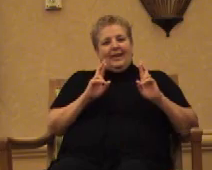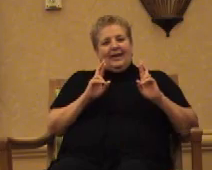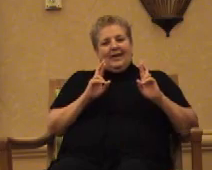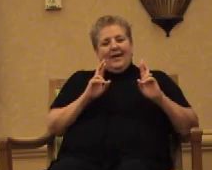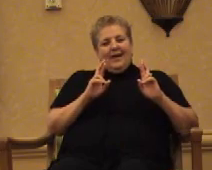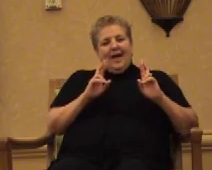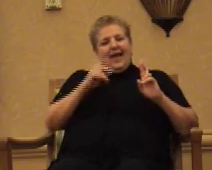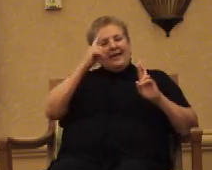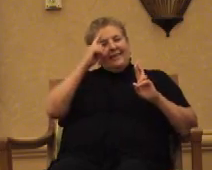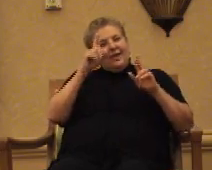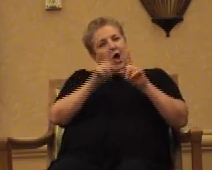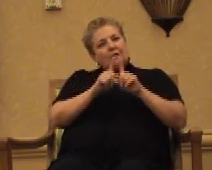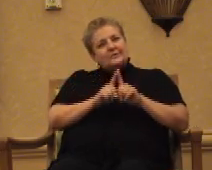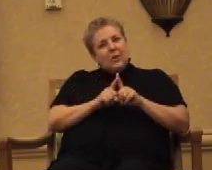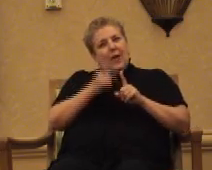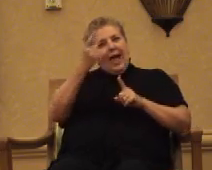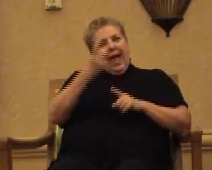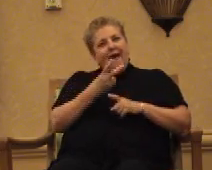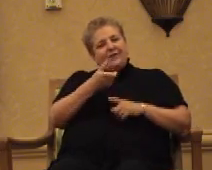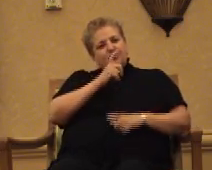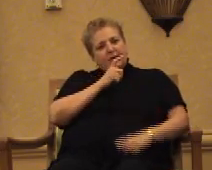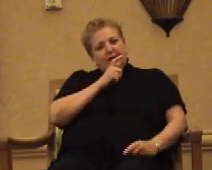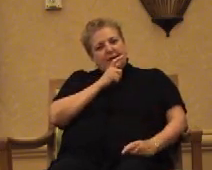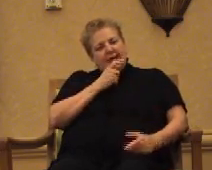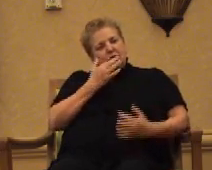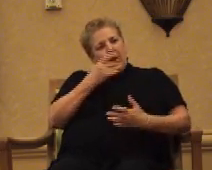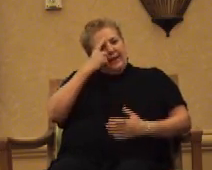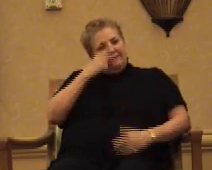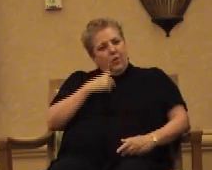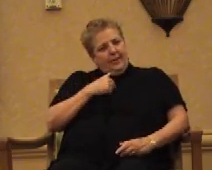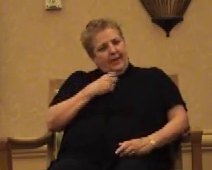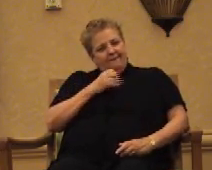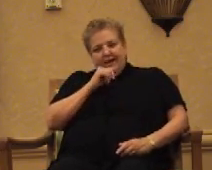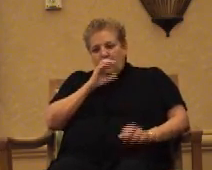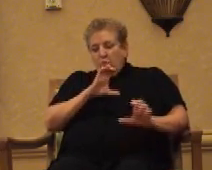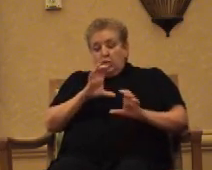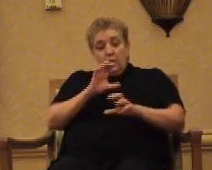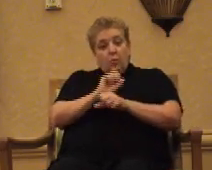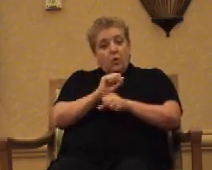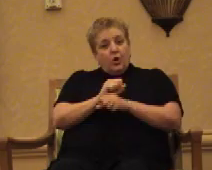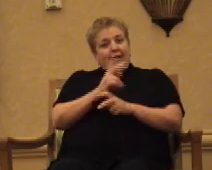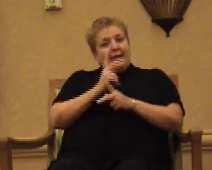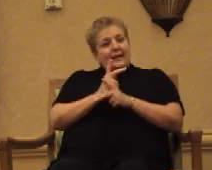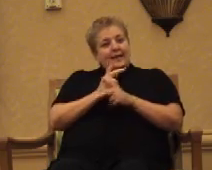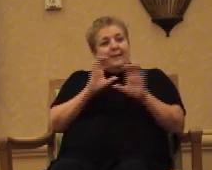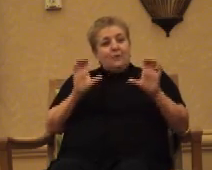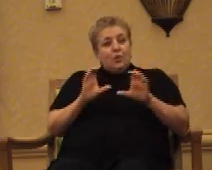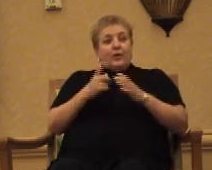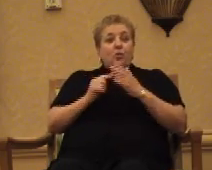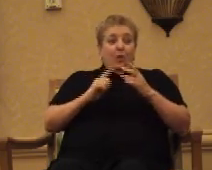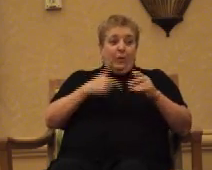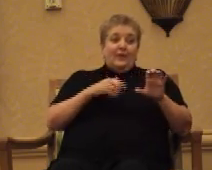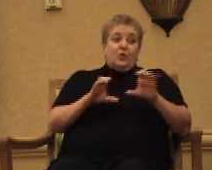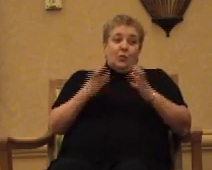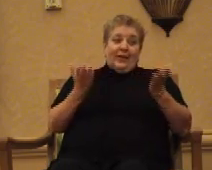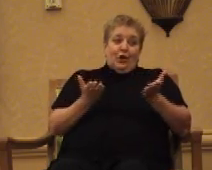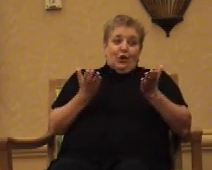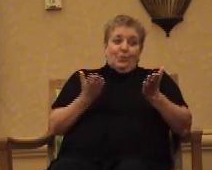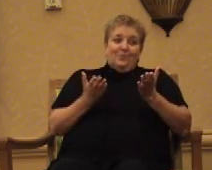also the half a drink, it's waiting for me if I don't do the work and keep doing what we do here. And she walked me over to that